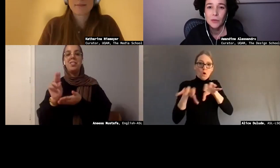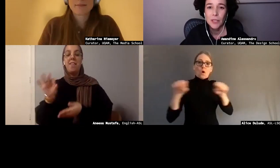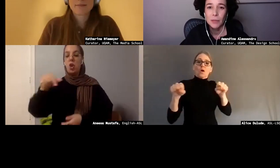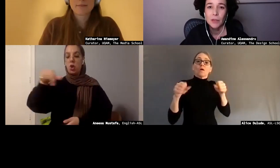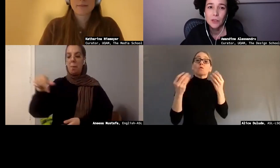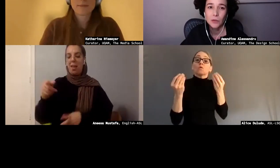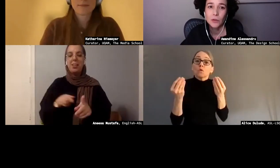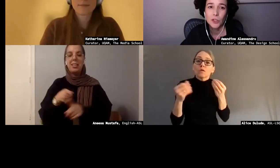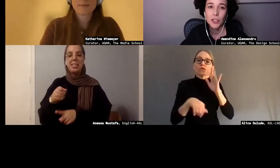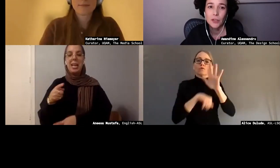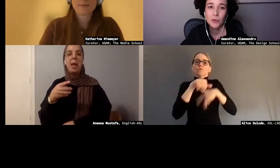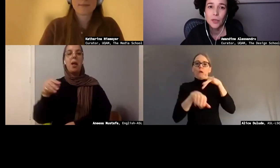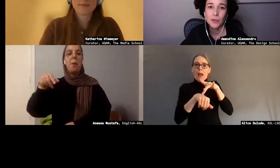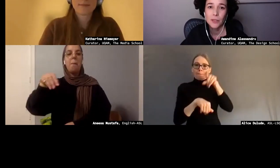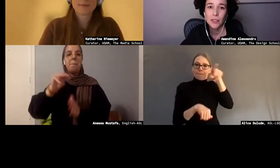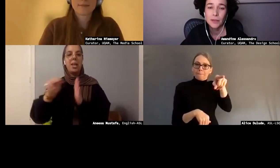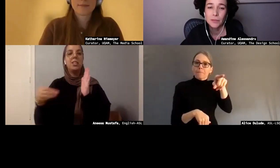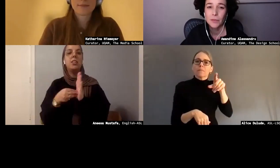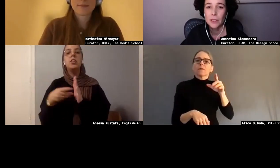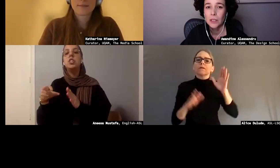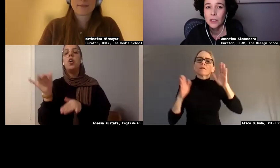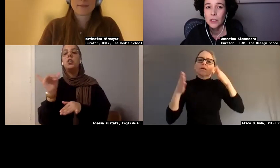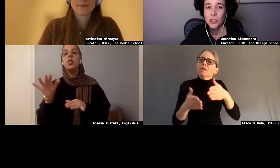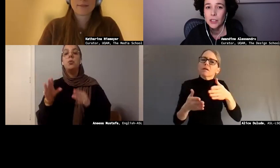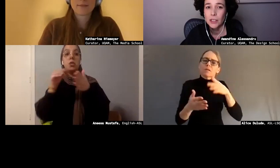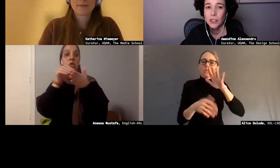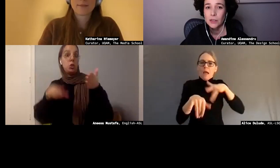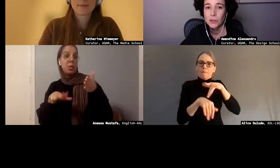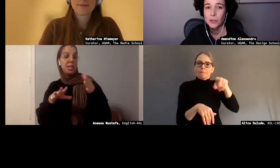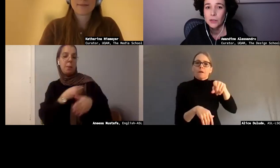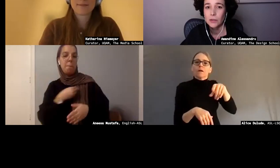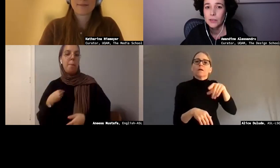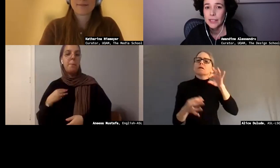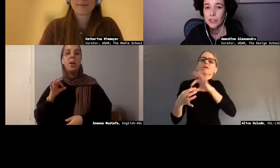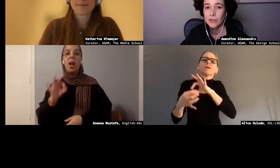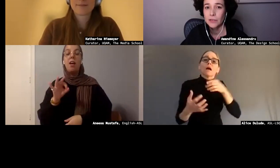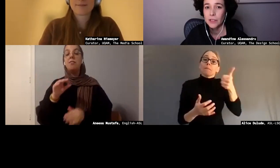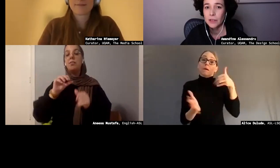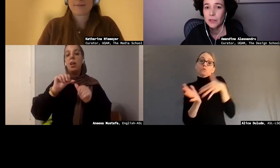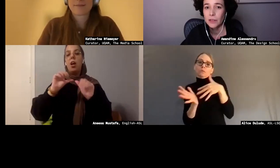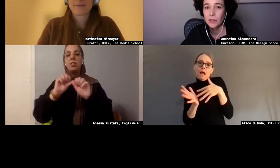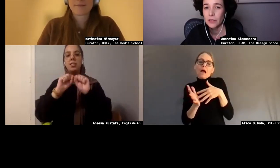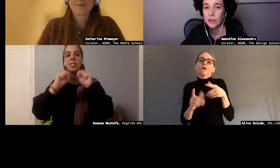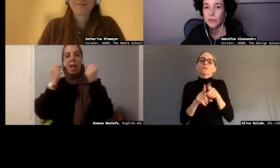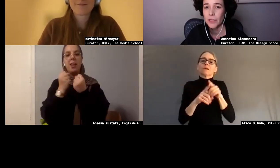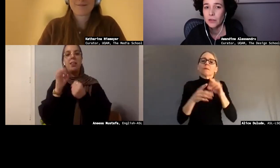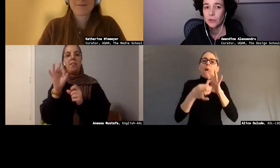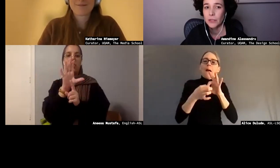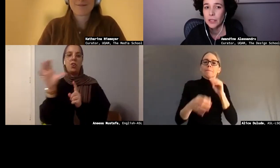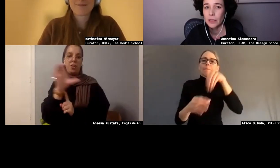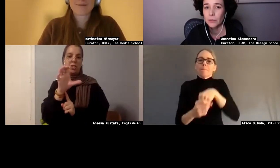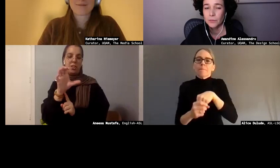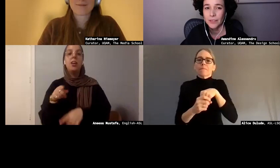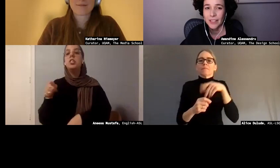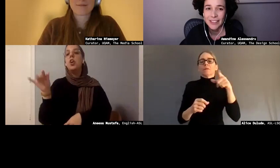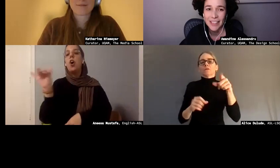CELAT UQAM, Centre de Recherche Culture Art Société. She is also the scientific coordinator of Écran